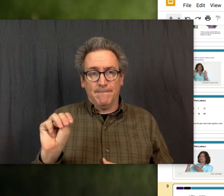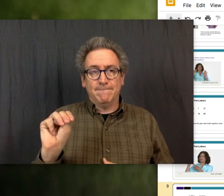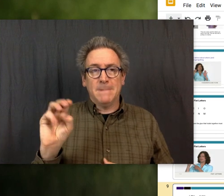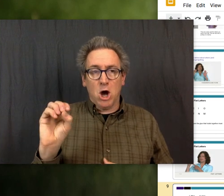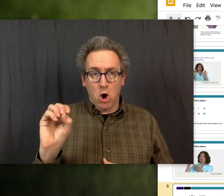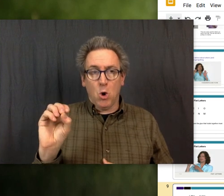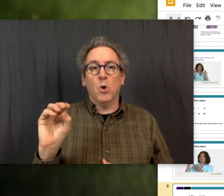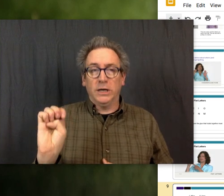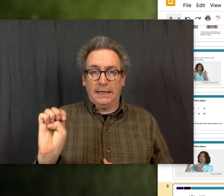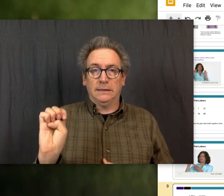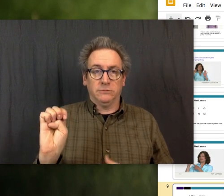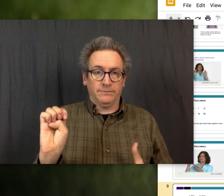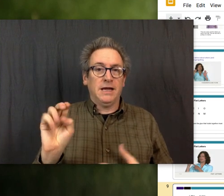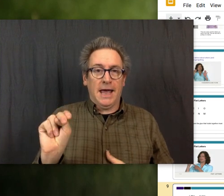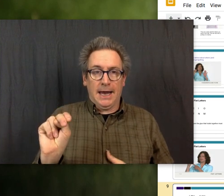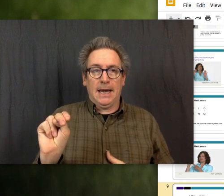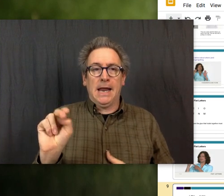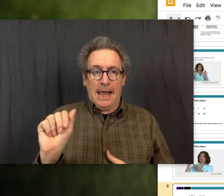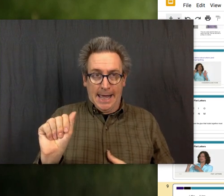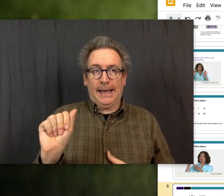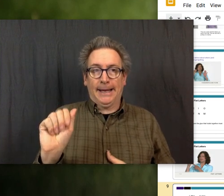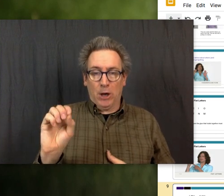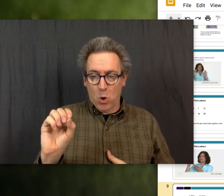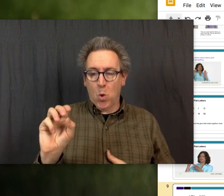saying M-O-E,